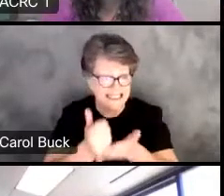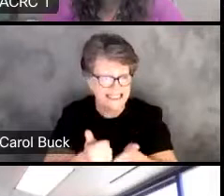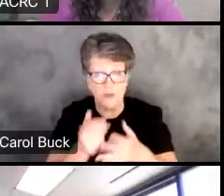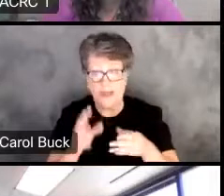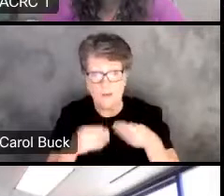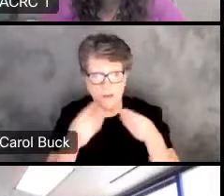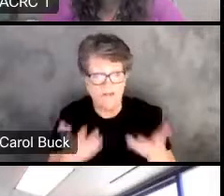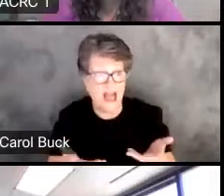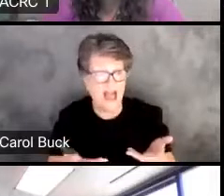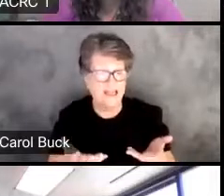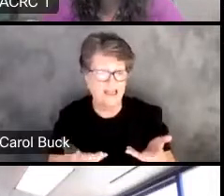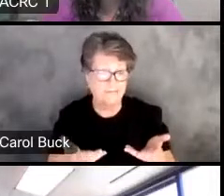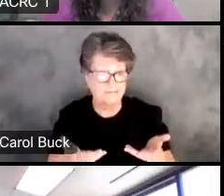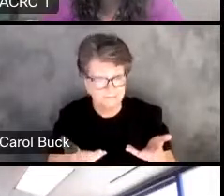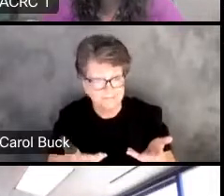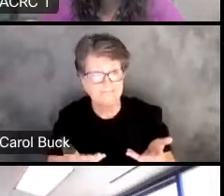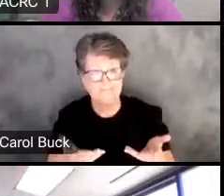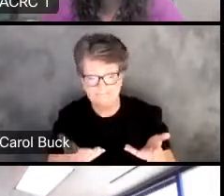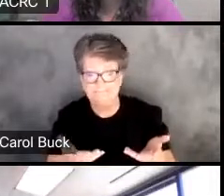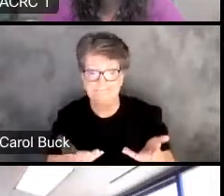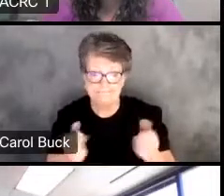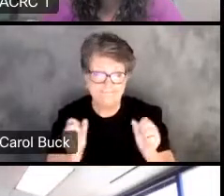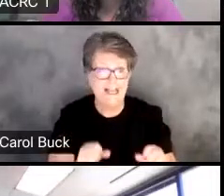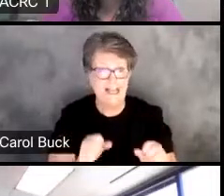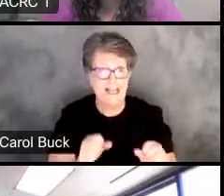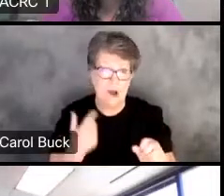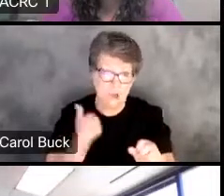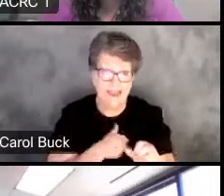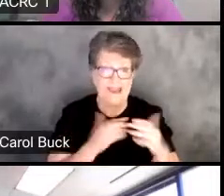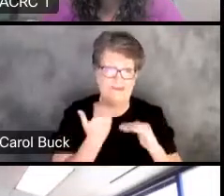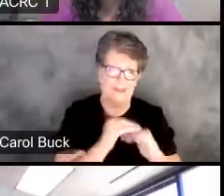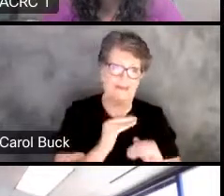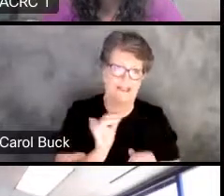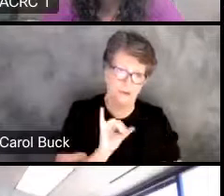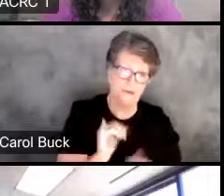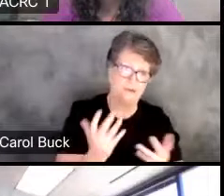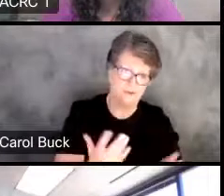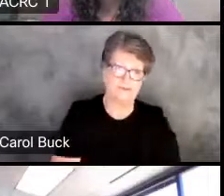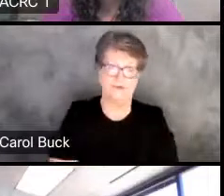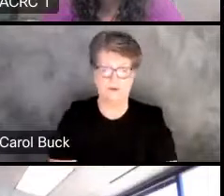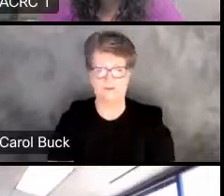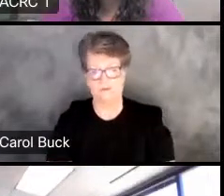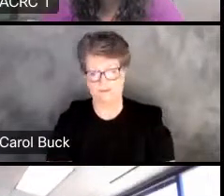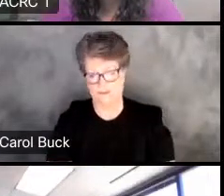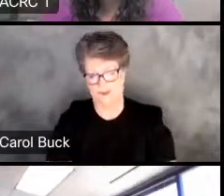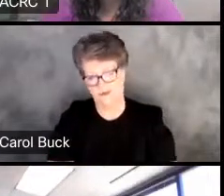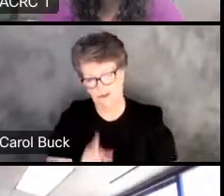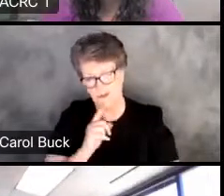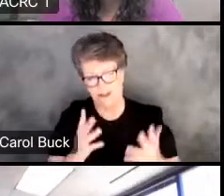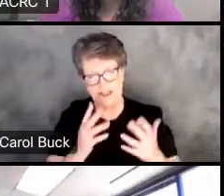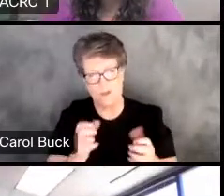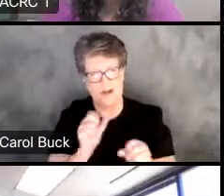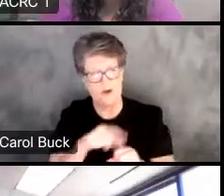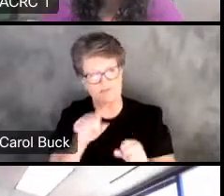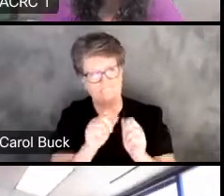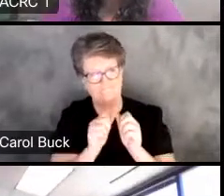provide. But we also have our limitations too. So we really want to work as a